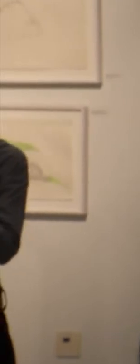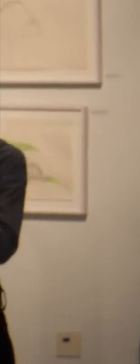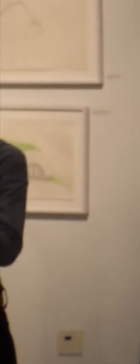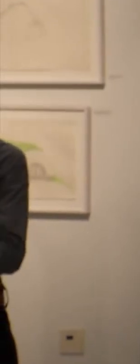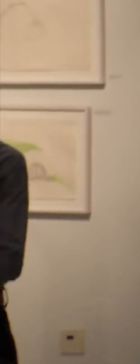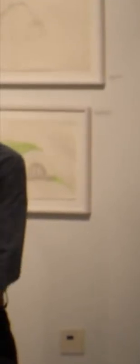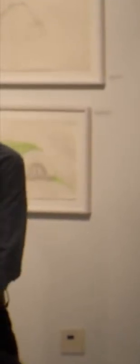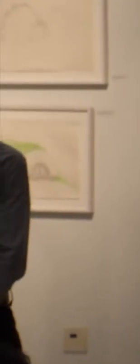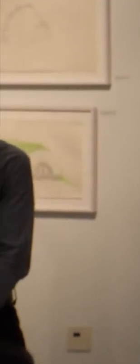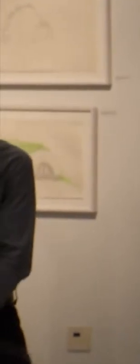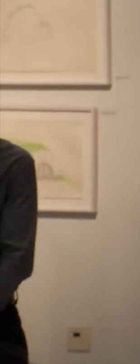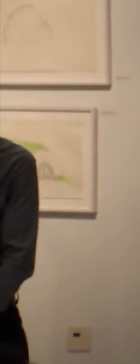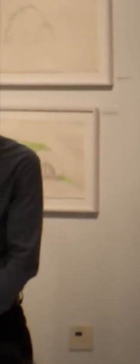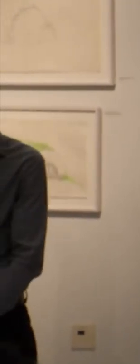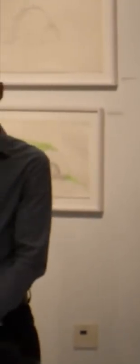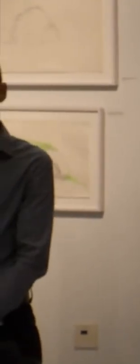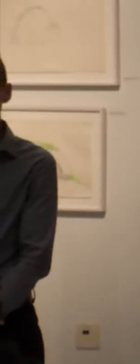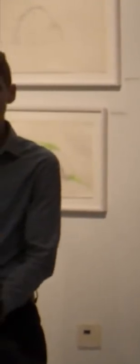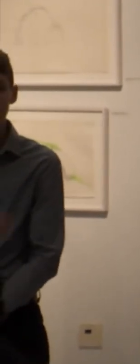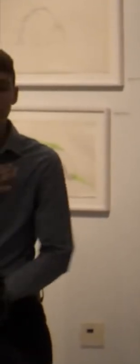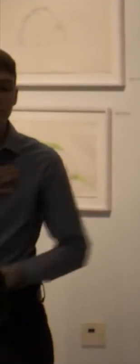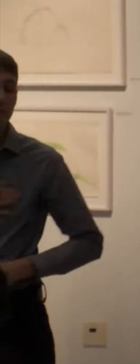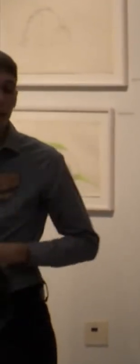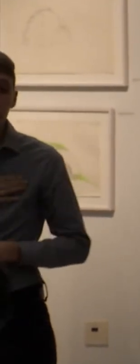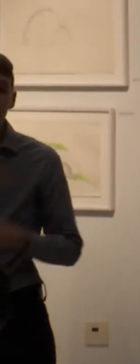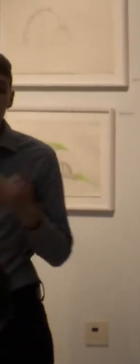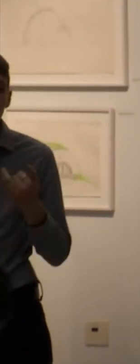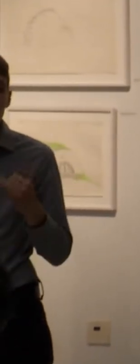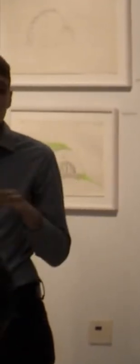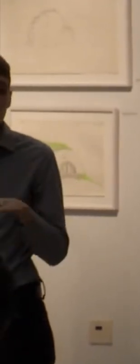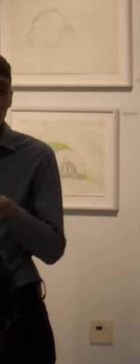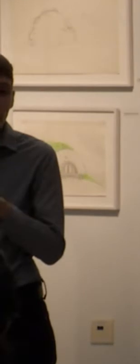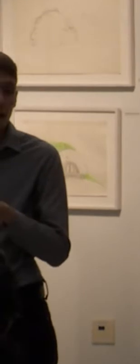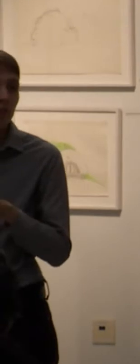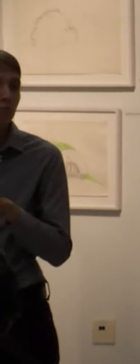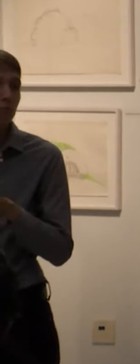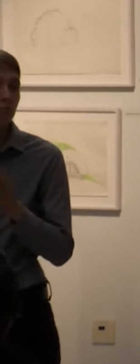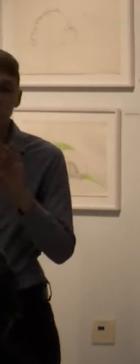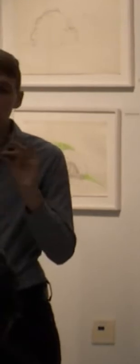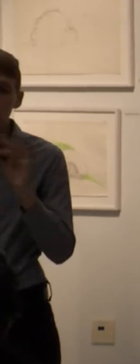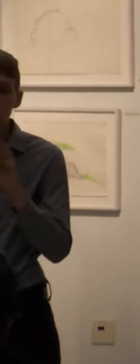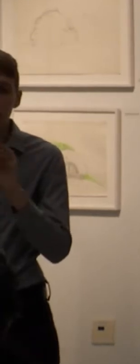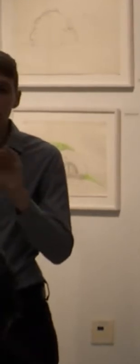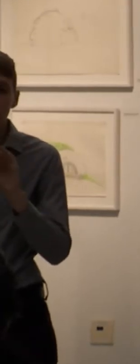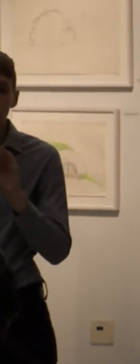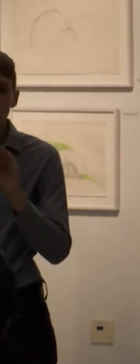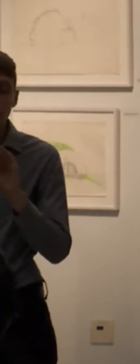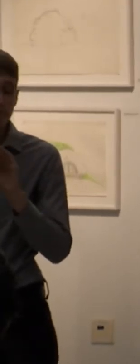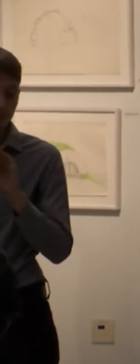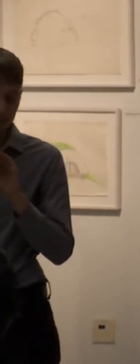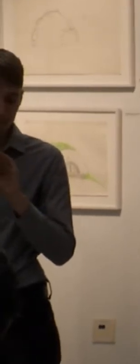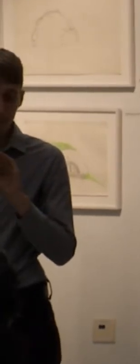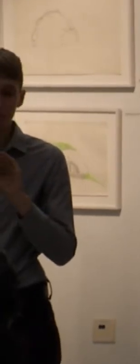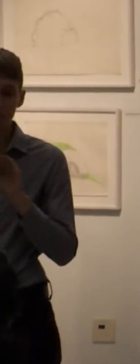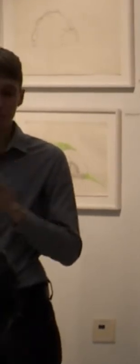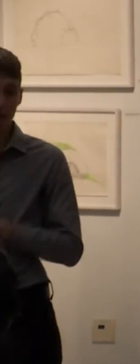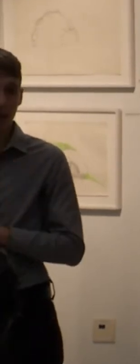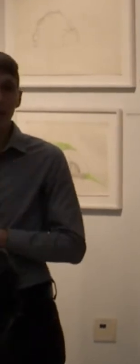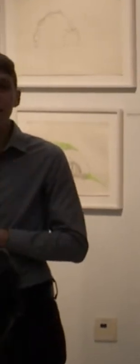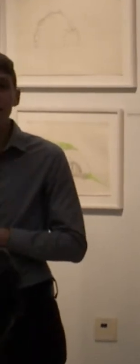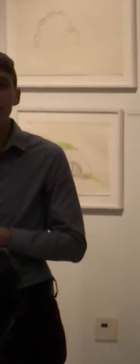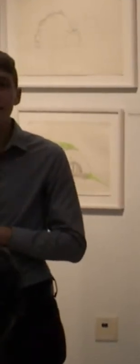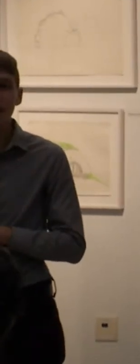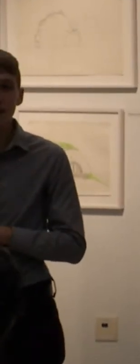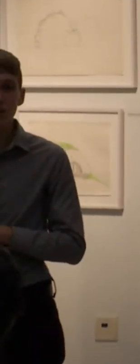It's my pleasure tonight to mention the fact that this lecture series